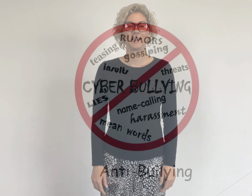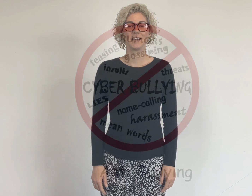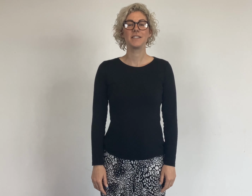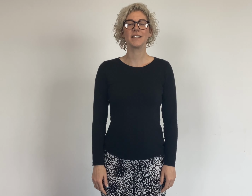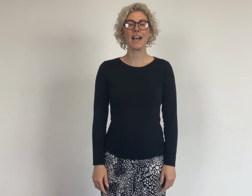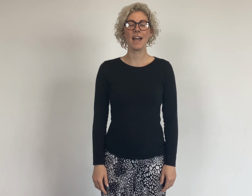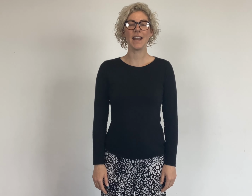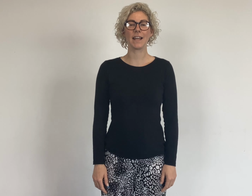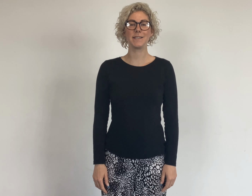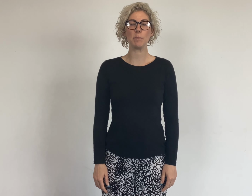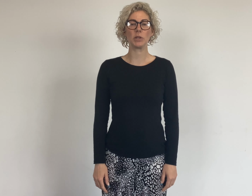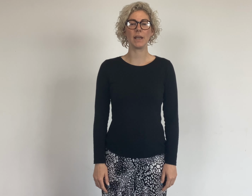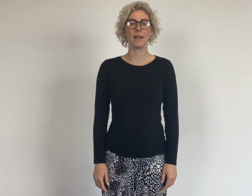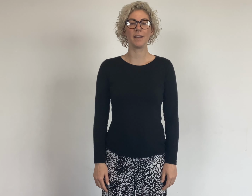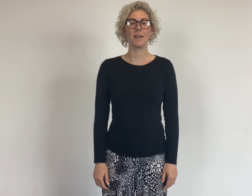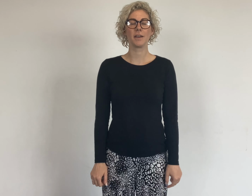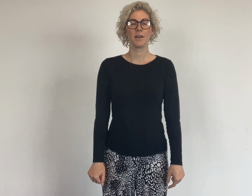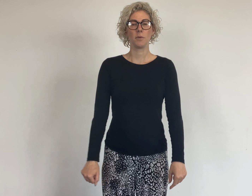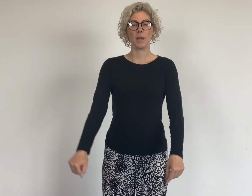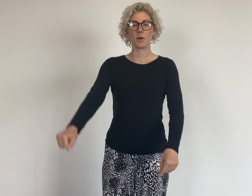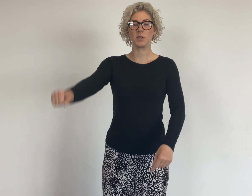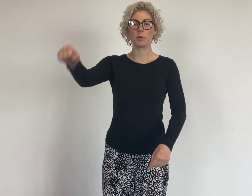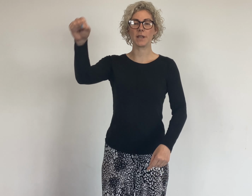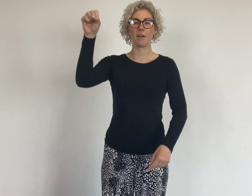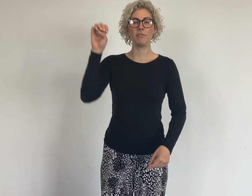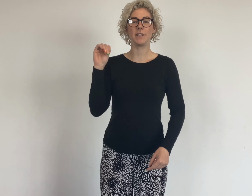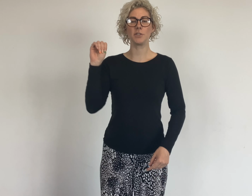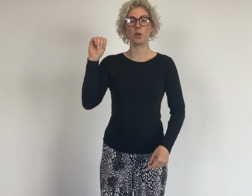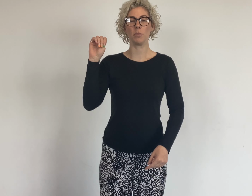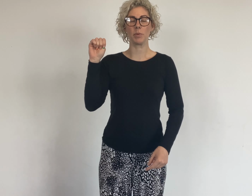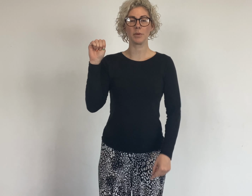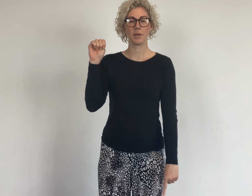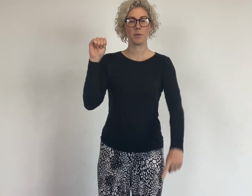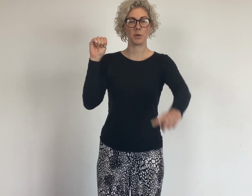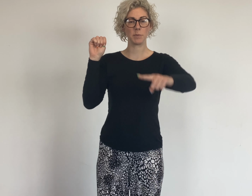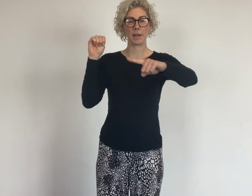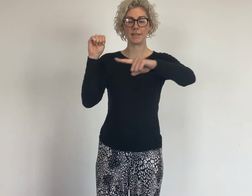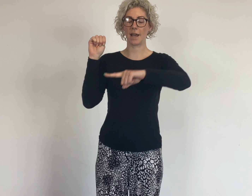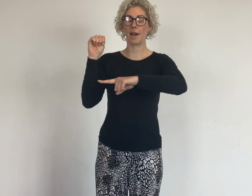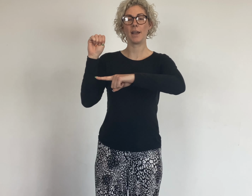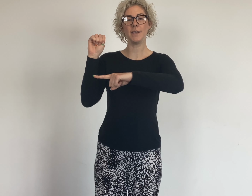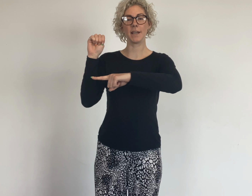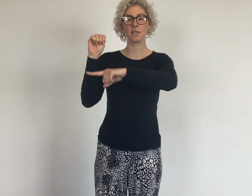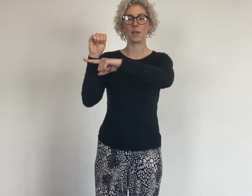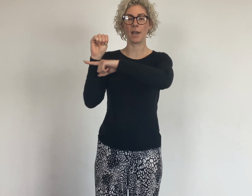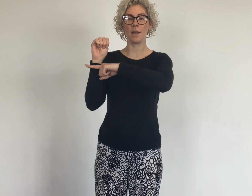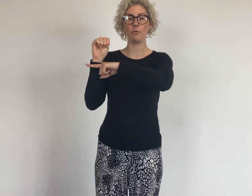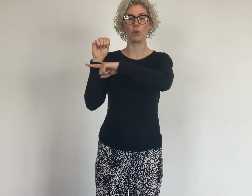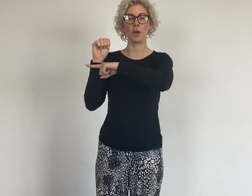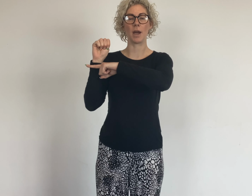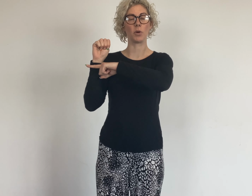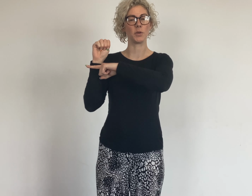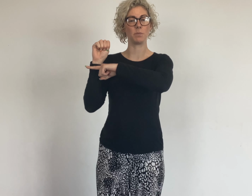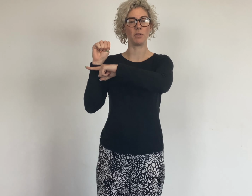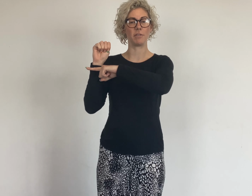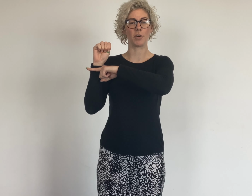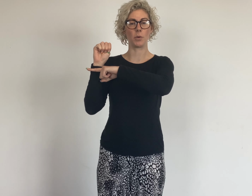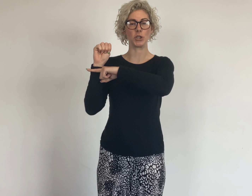To sign anti-bullying, we're going to put our fist up, we're going to place our index finger in front, and we're going to move it forward